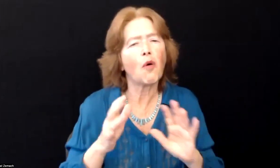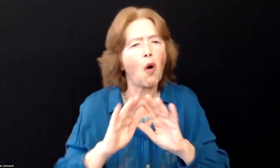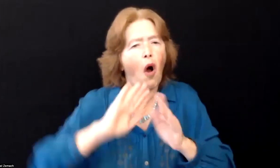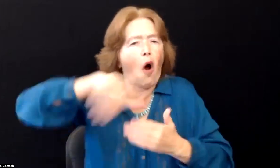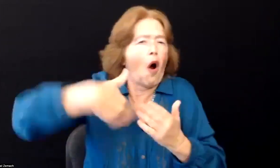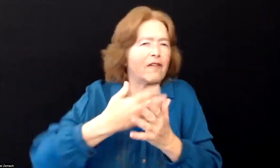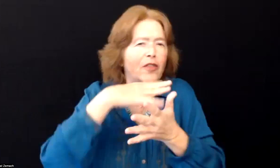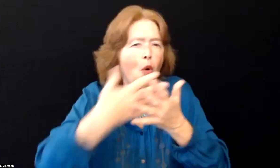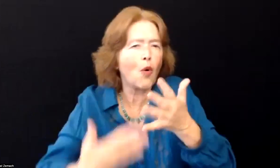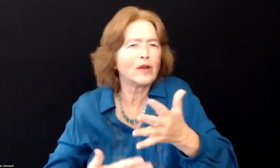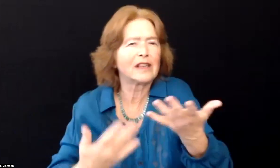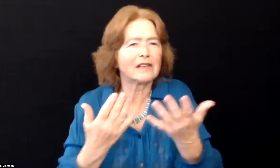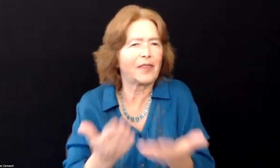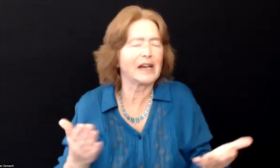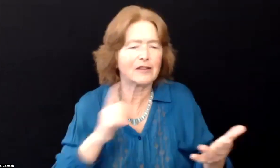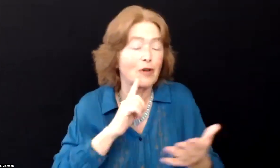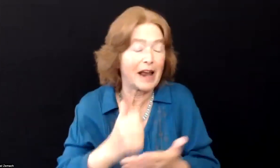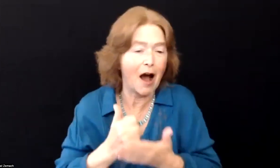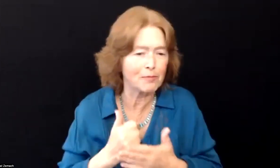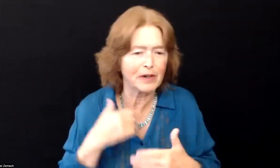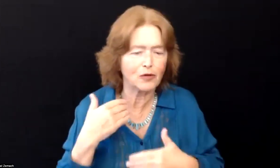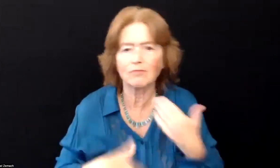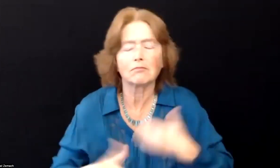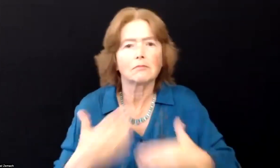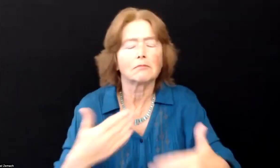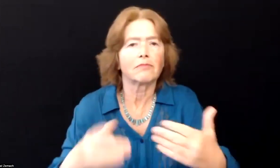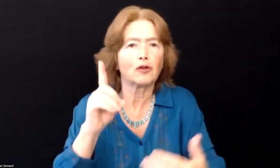then. All of those things kind of came together to